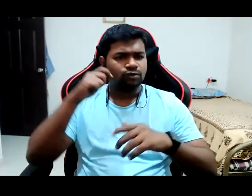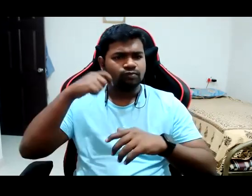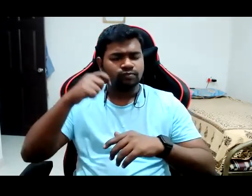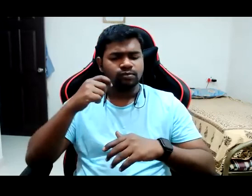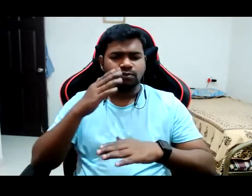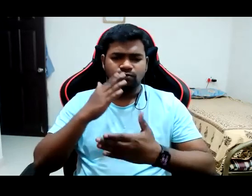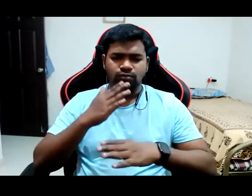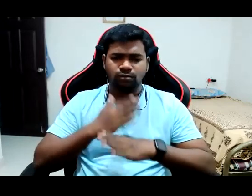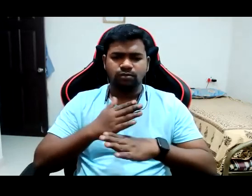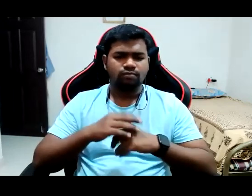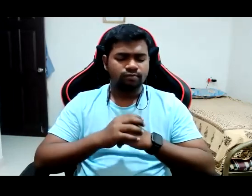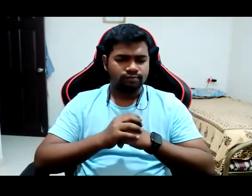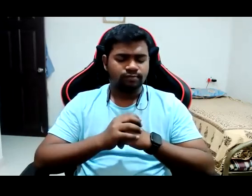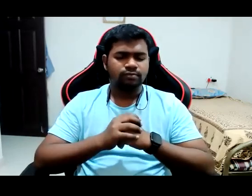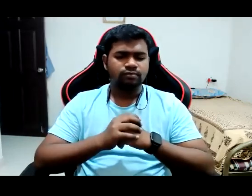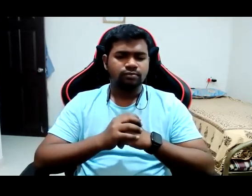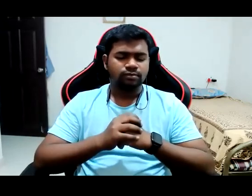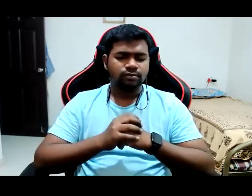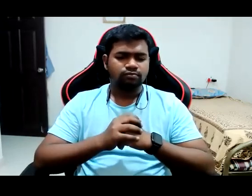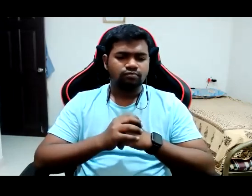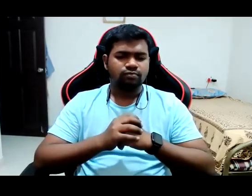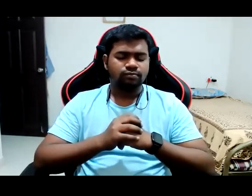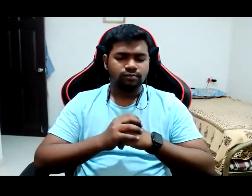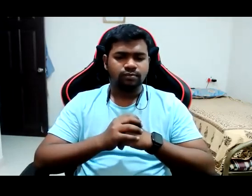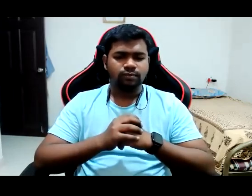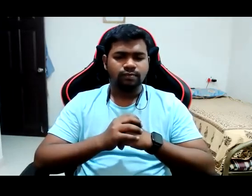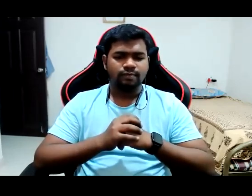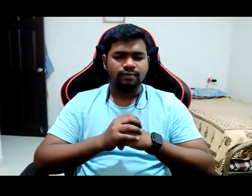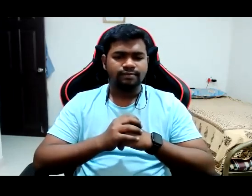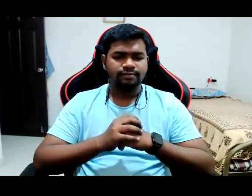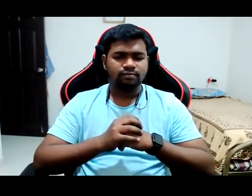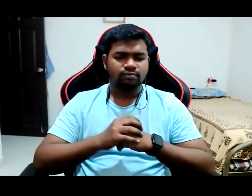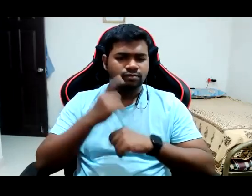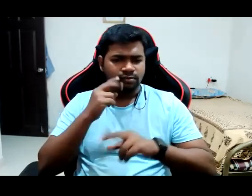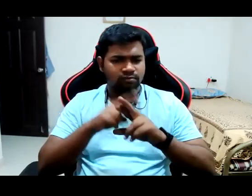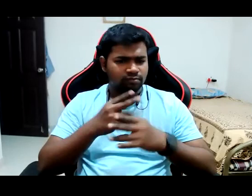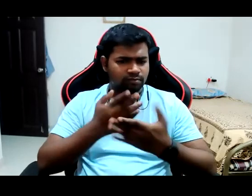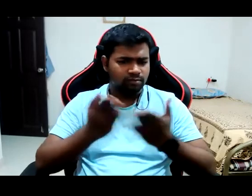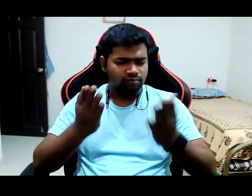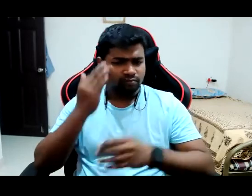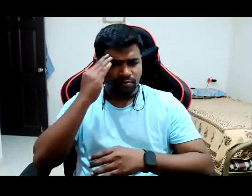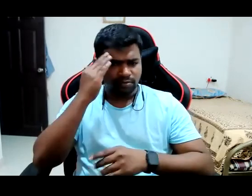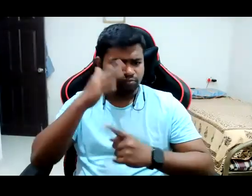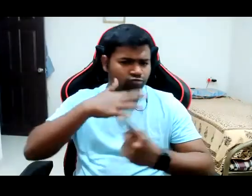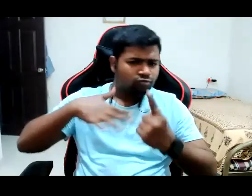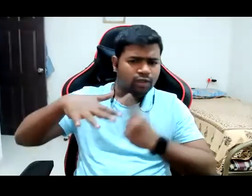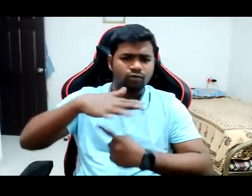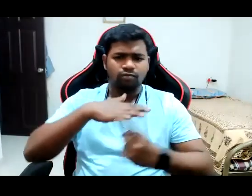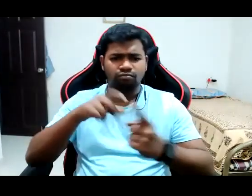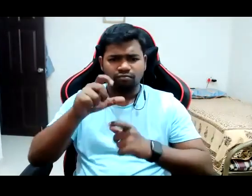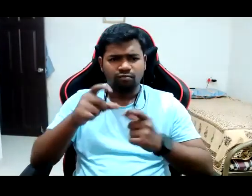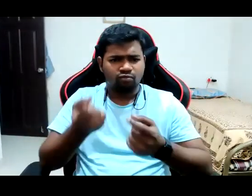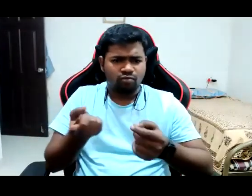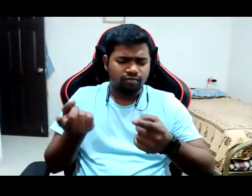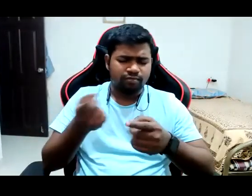we will share this recording. But with everyone. at the end, I just want to request, like, if you think that in your network anyone else who can participate in the